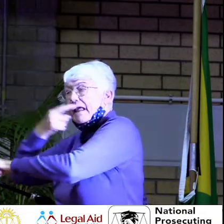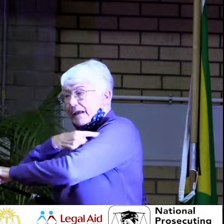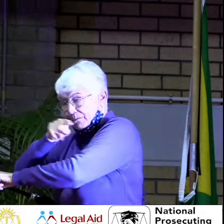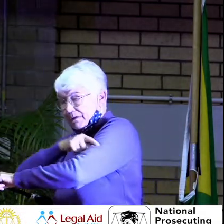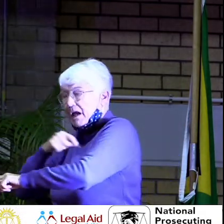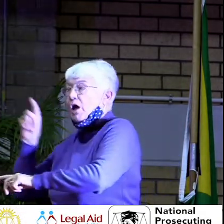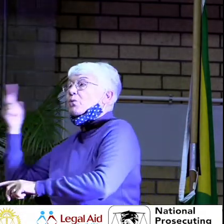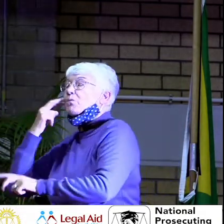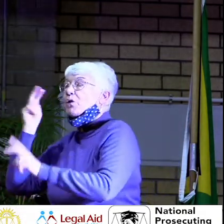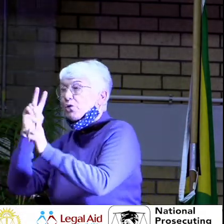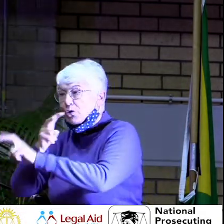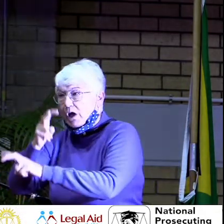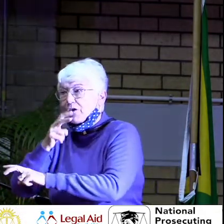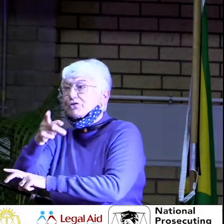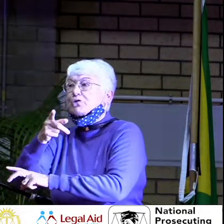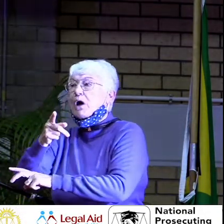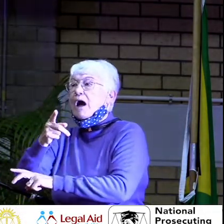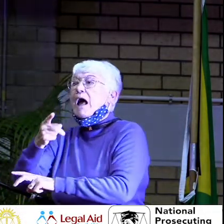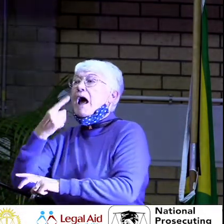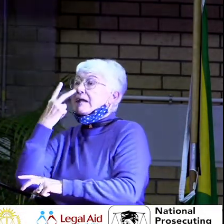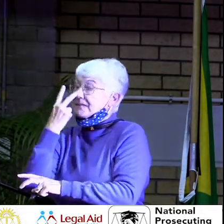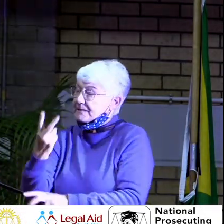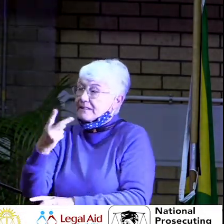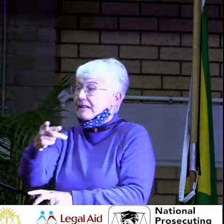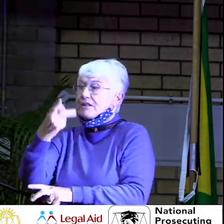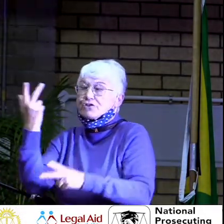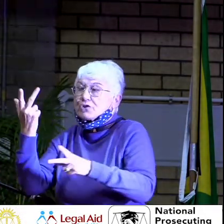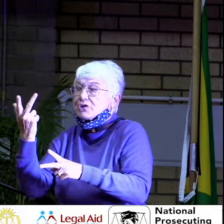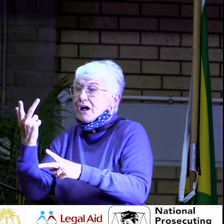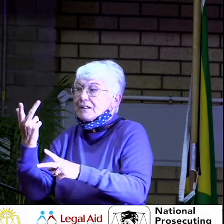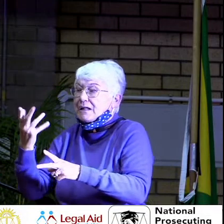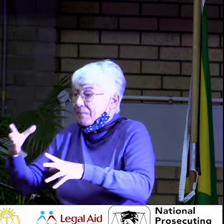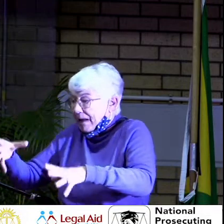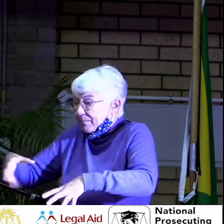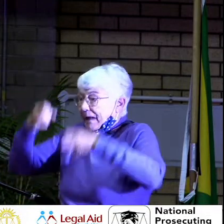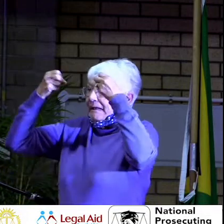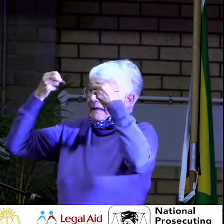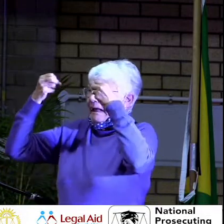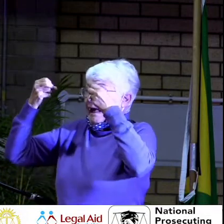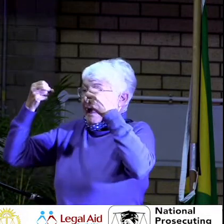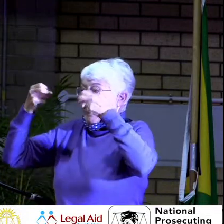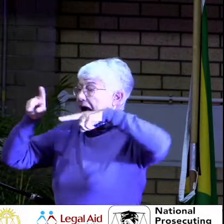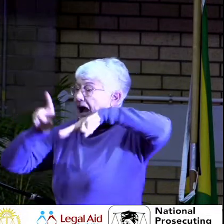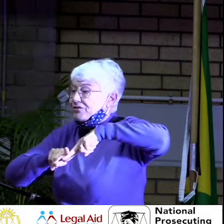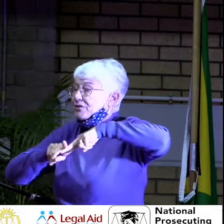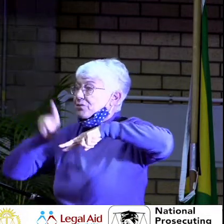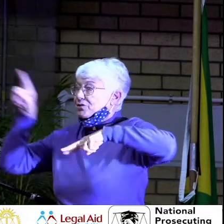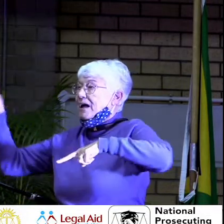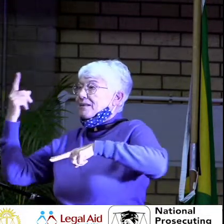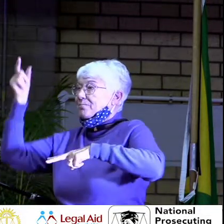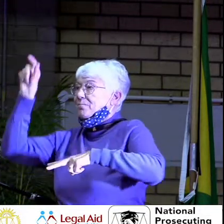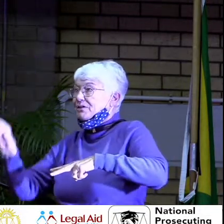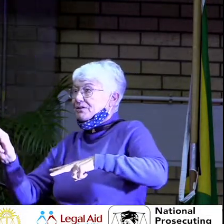after you at the hospital. Then we've got only 5 days in which